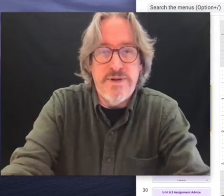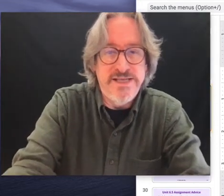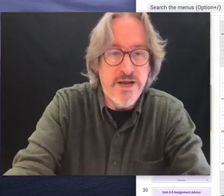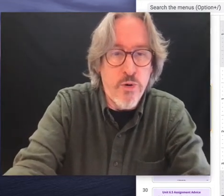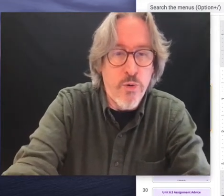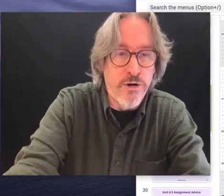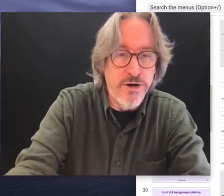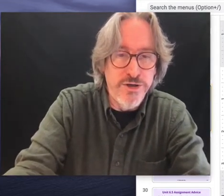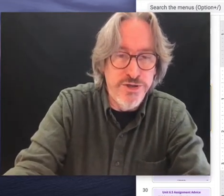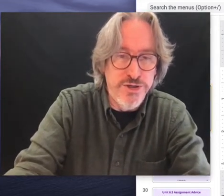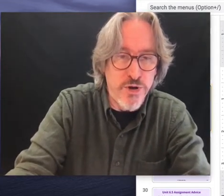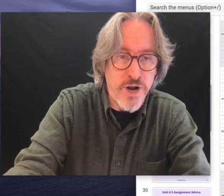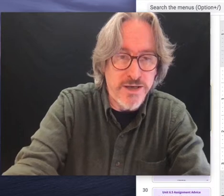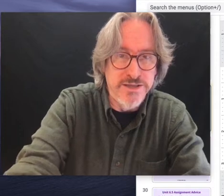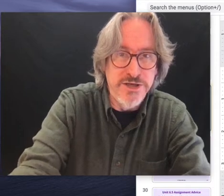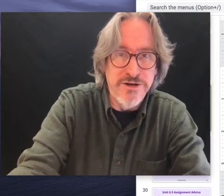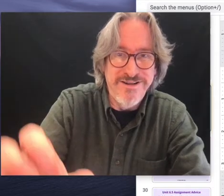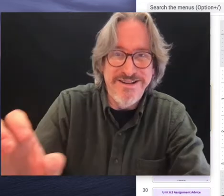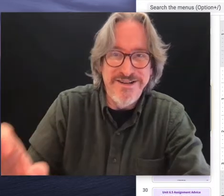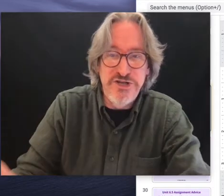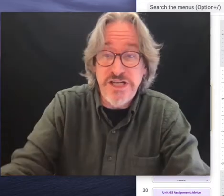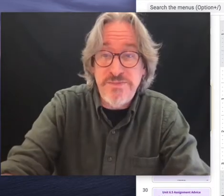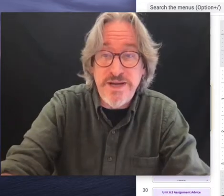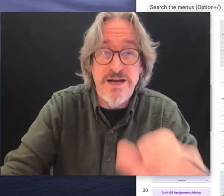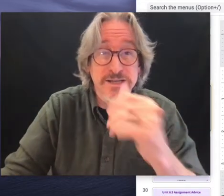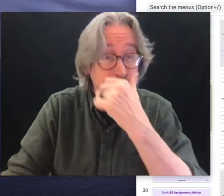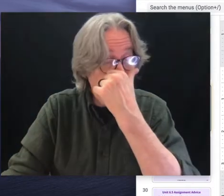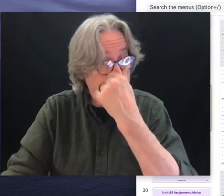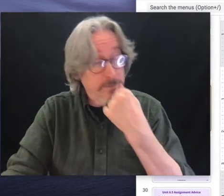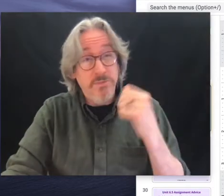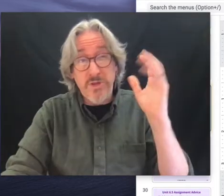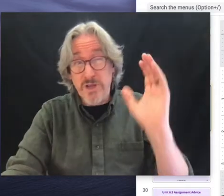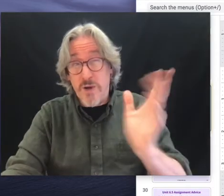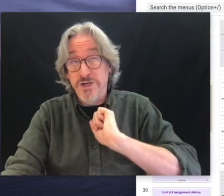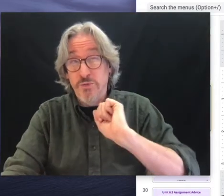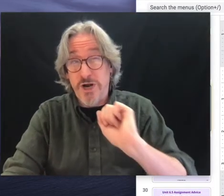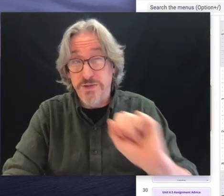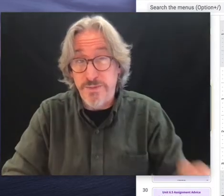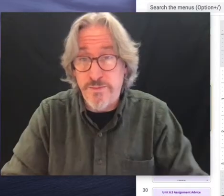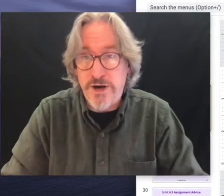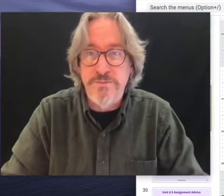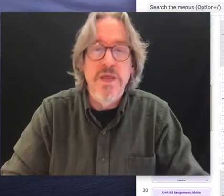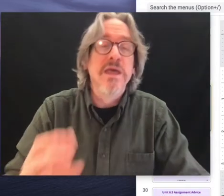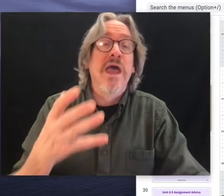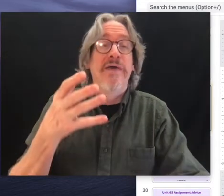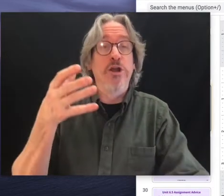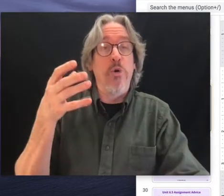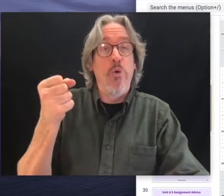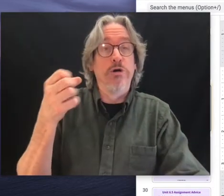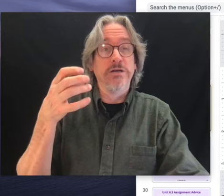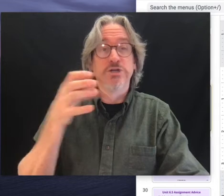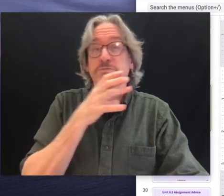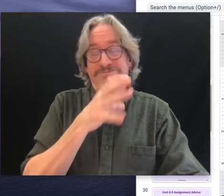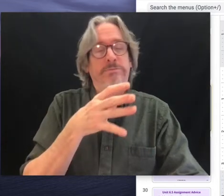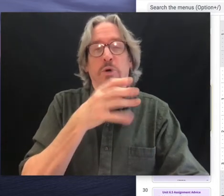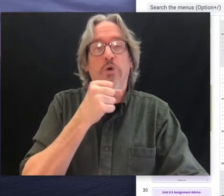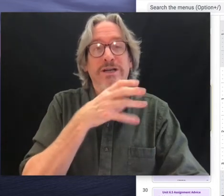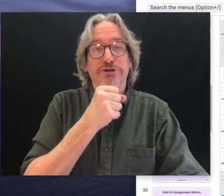I'm going to say or donut, just because I want you to watch and be prepared. And then